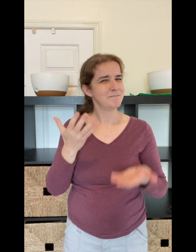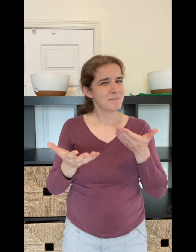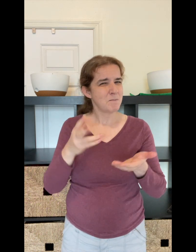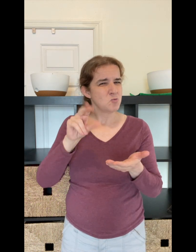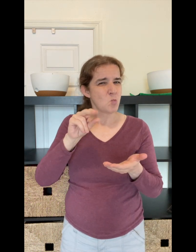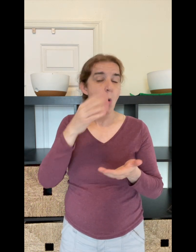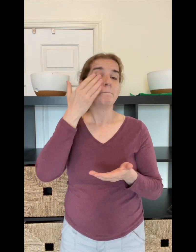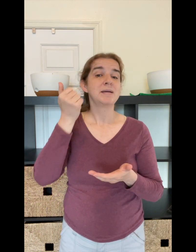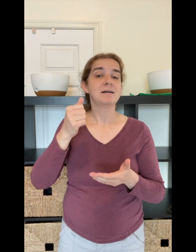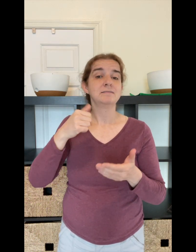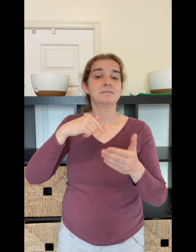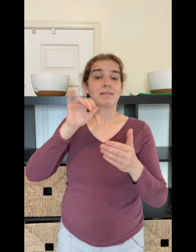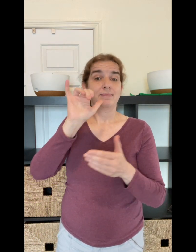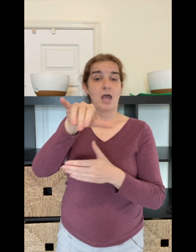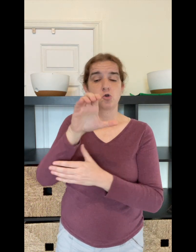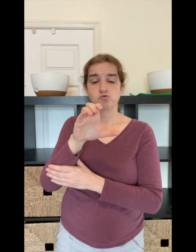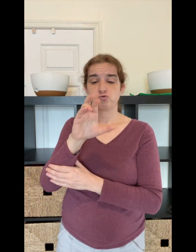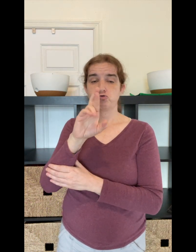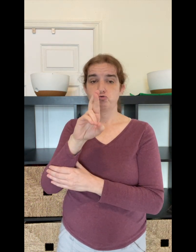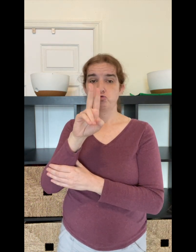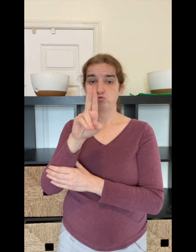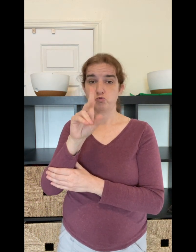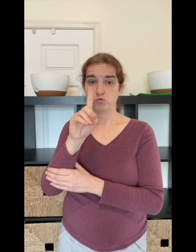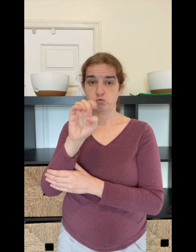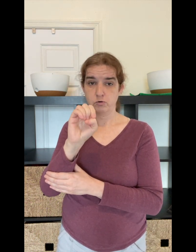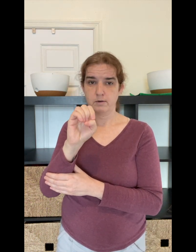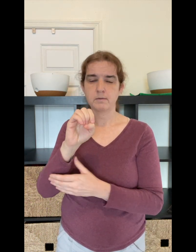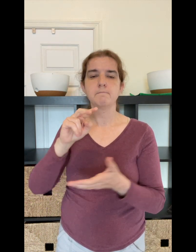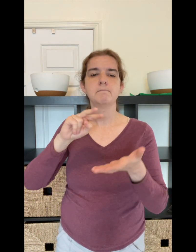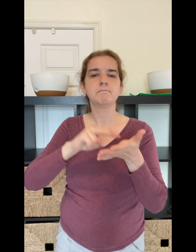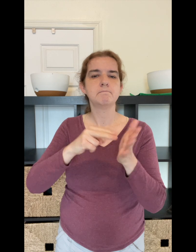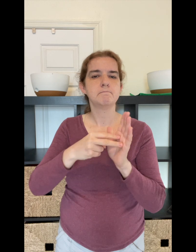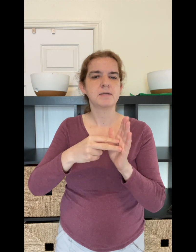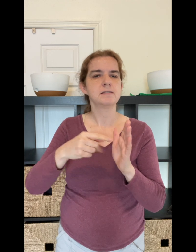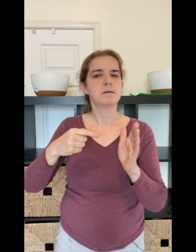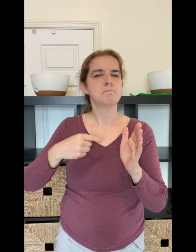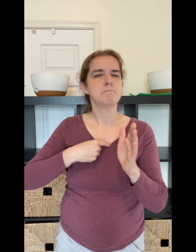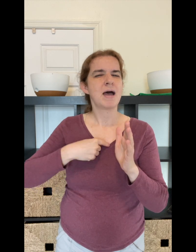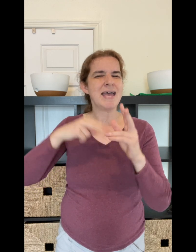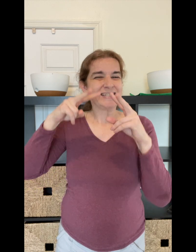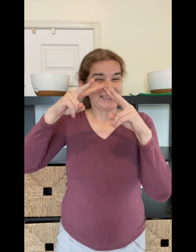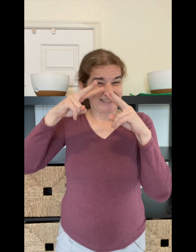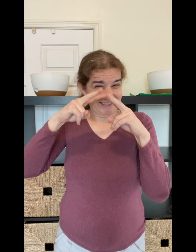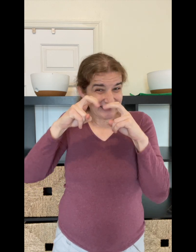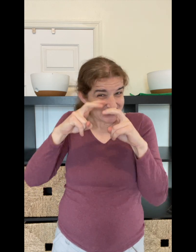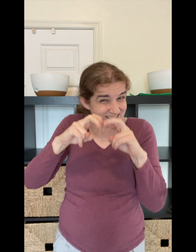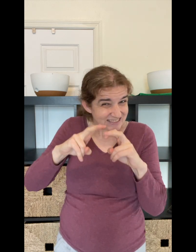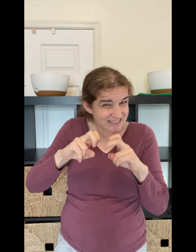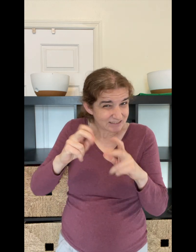that rate? Maybe not. Maybe that crude rate means that